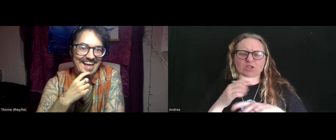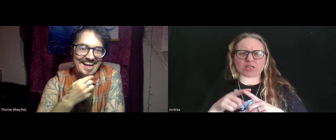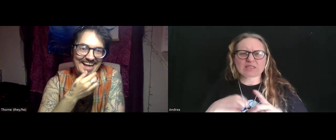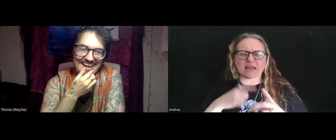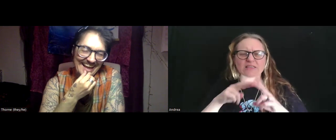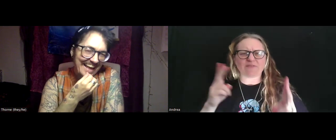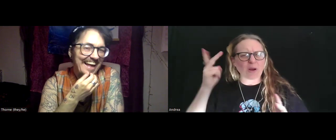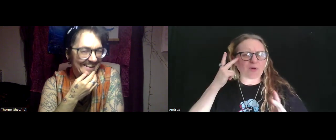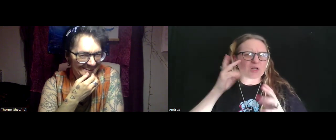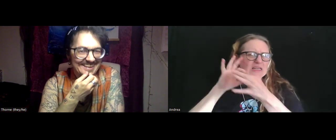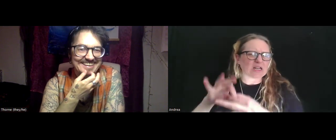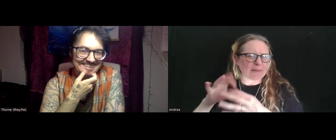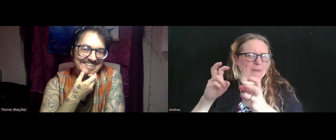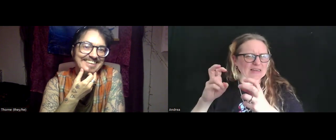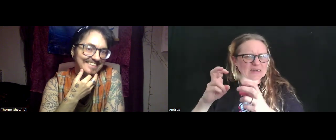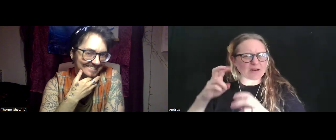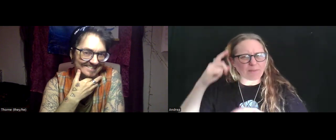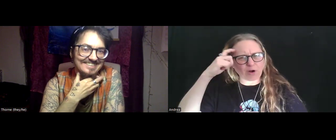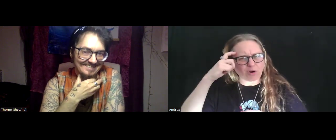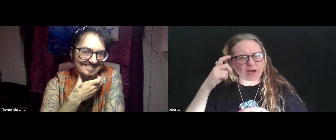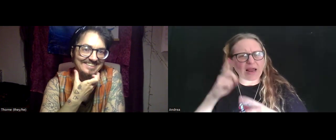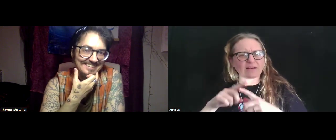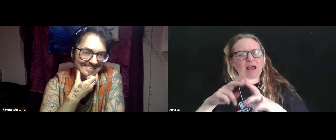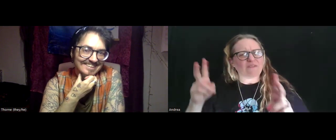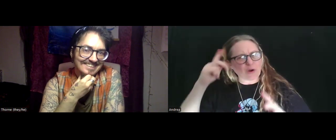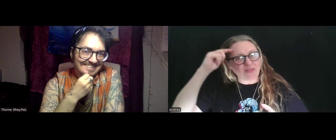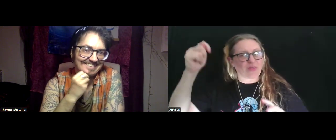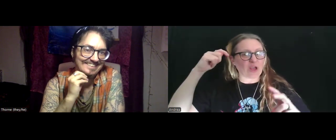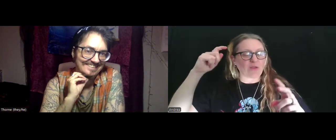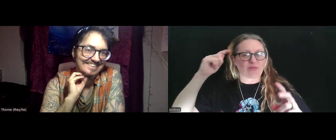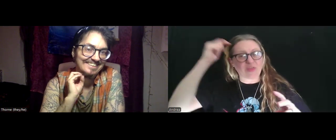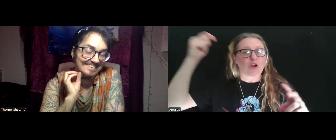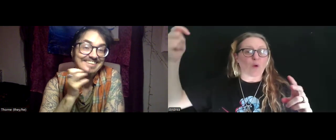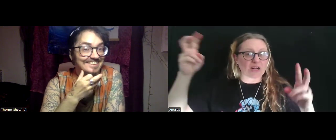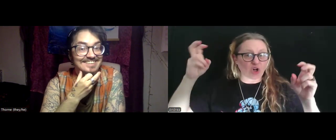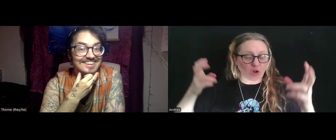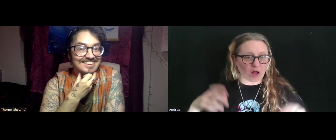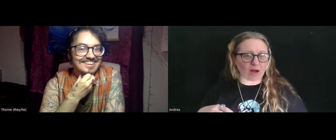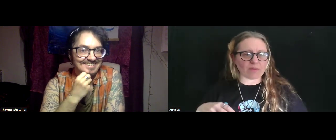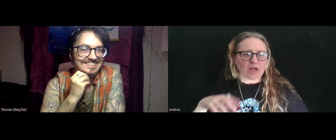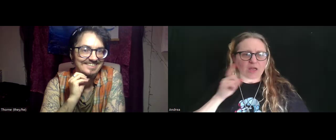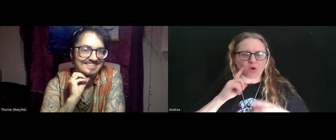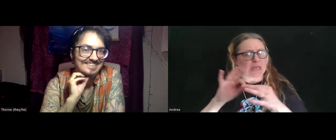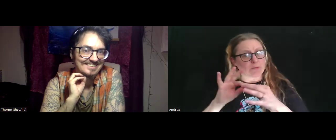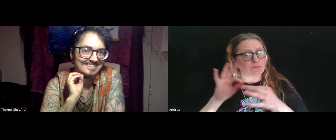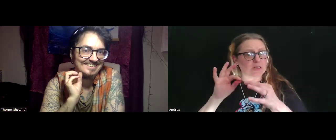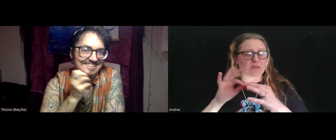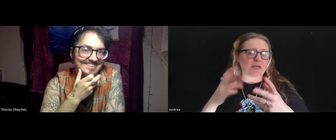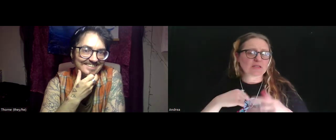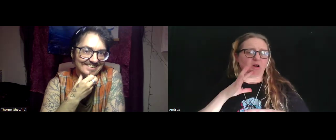It's like it's a very politically minded Mercury and very theoretical. It's like it talks